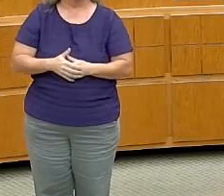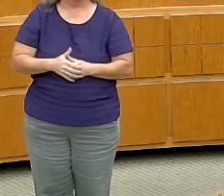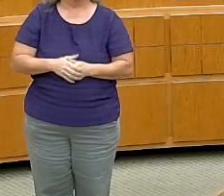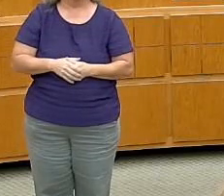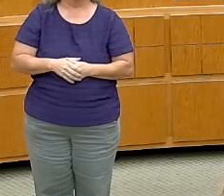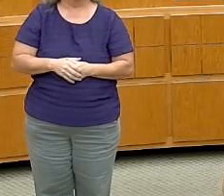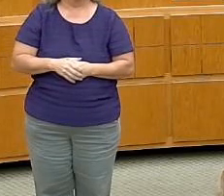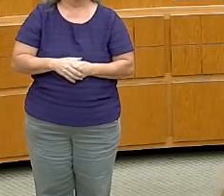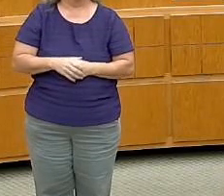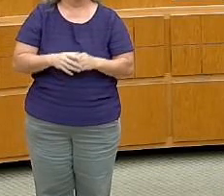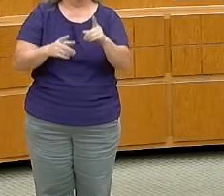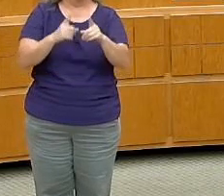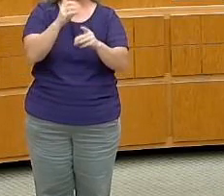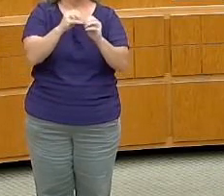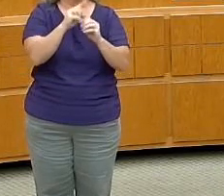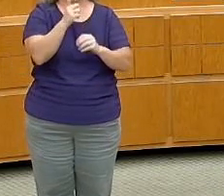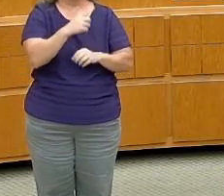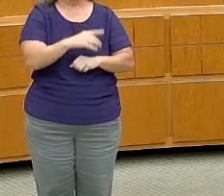Okay.